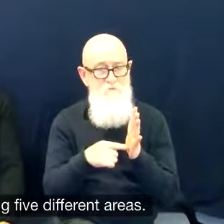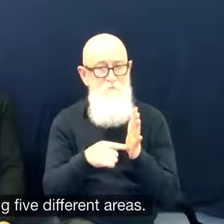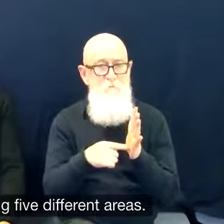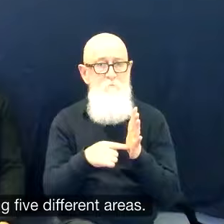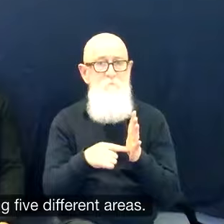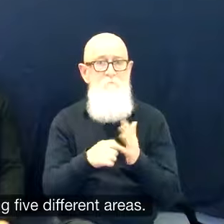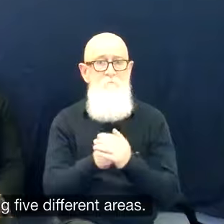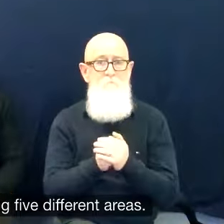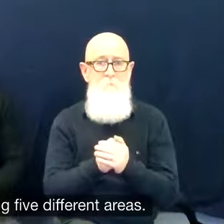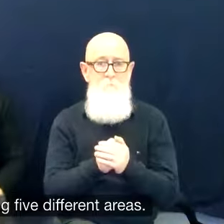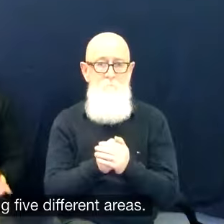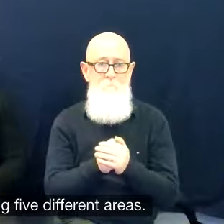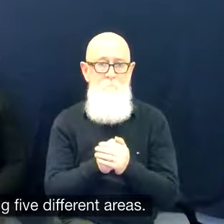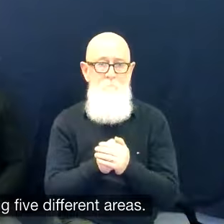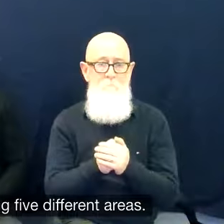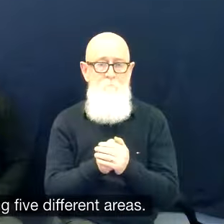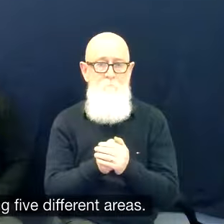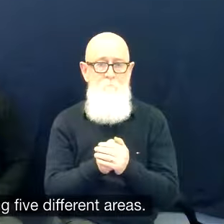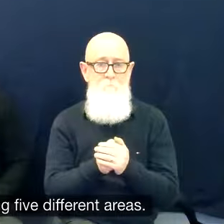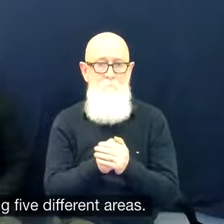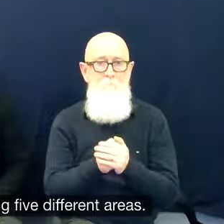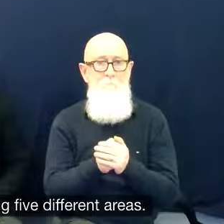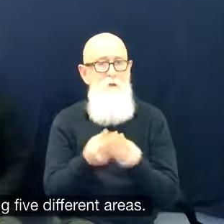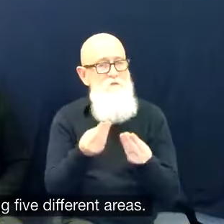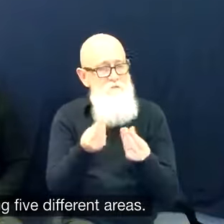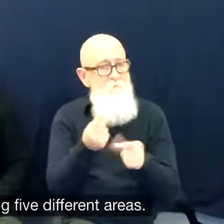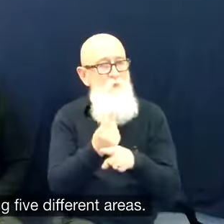have will be some of the things we'll cover today.